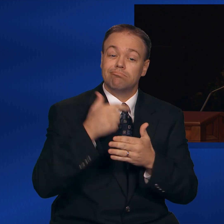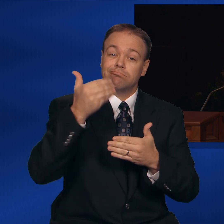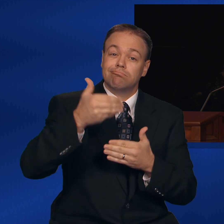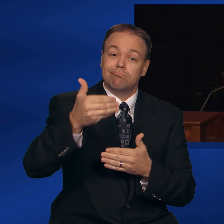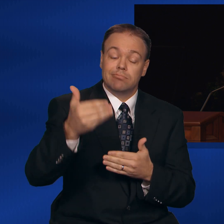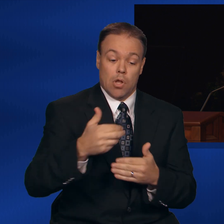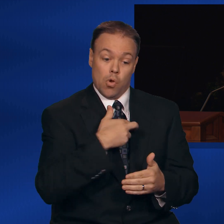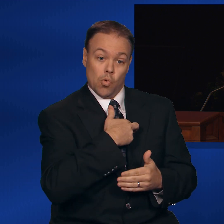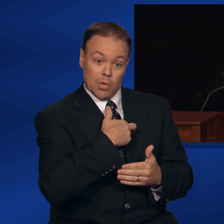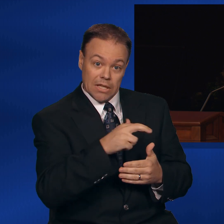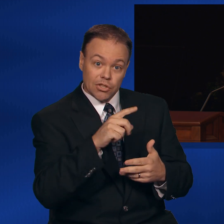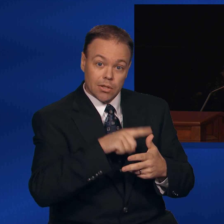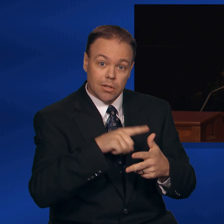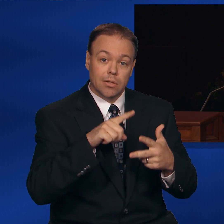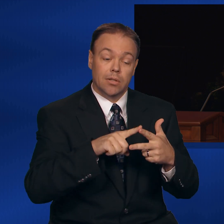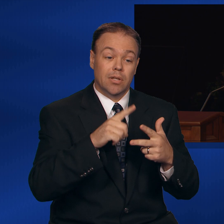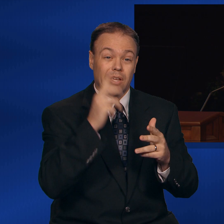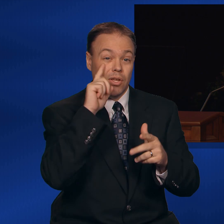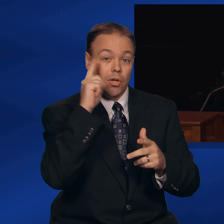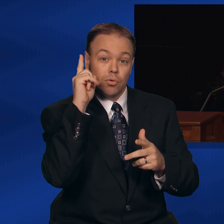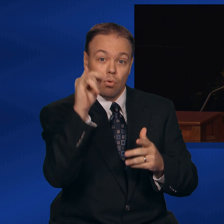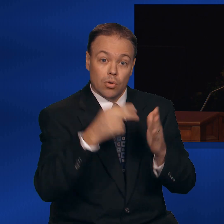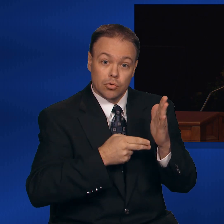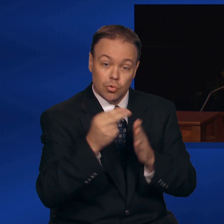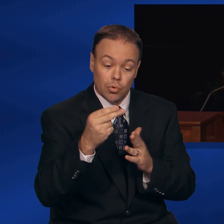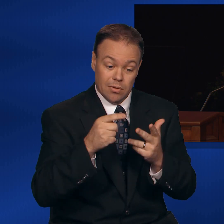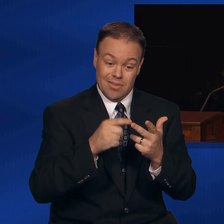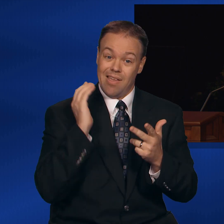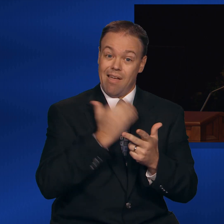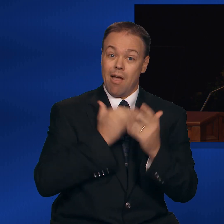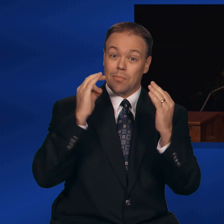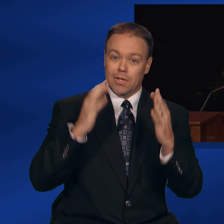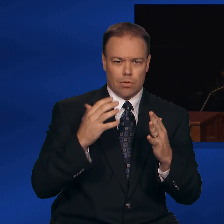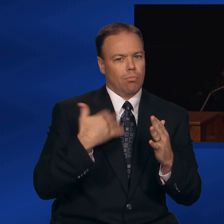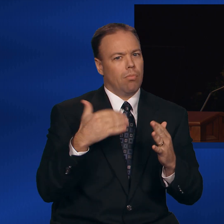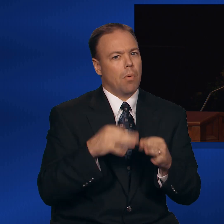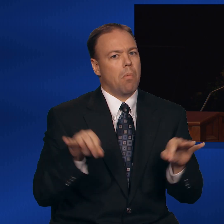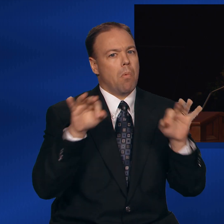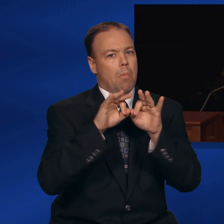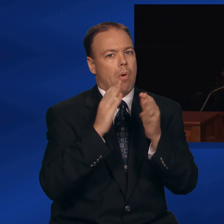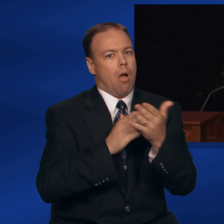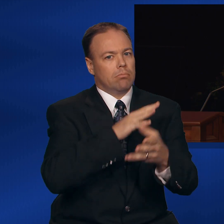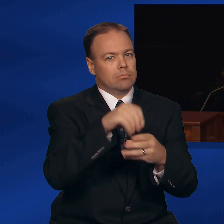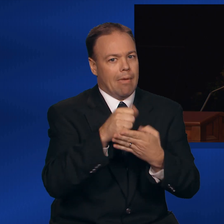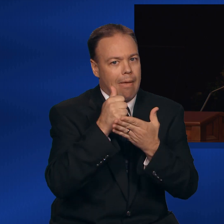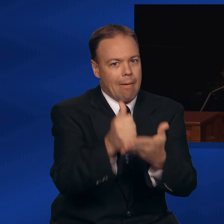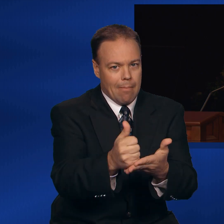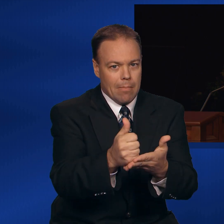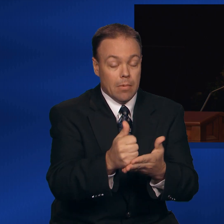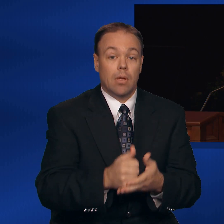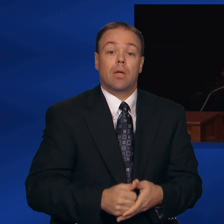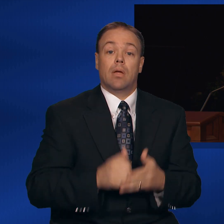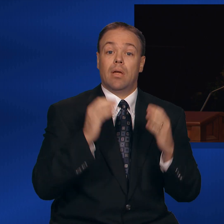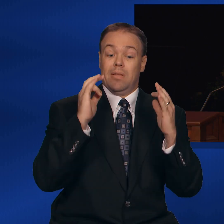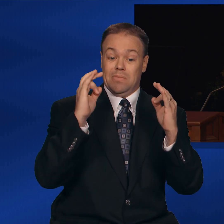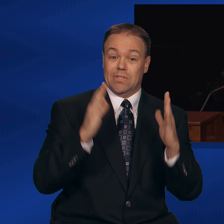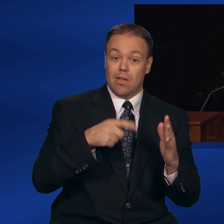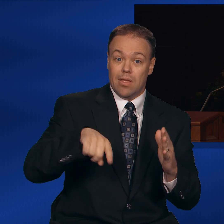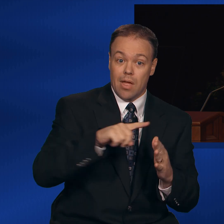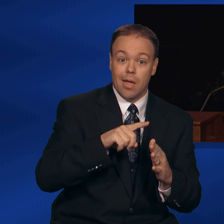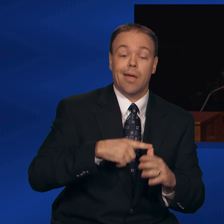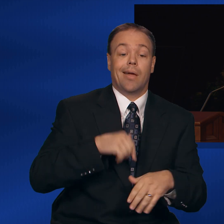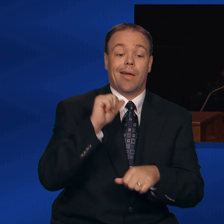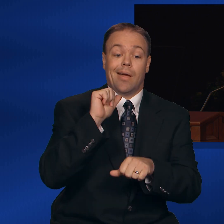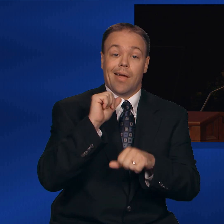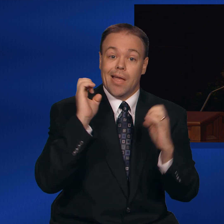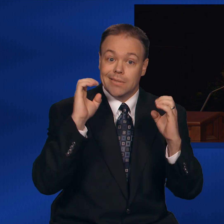truth, and our missionaries are vital parts of that help. Our young missionaries set aside their education,